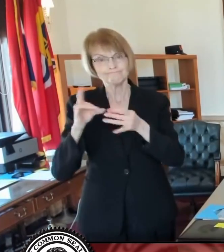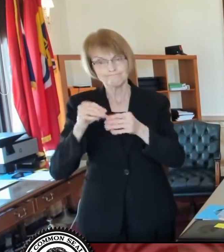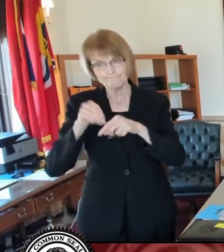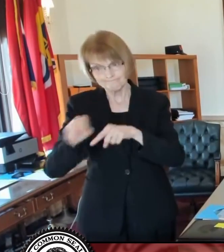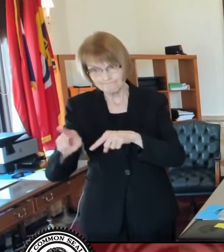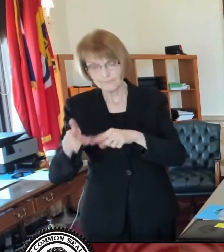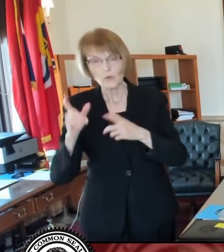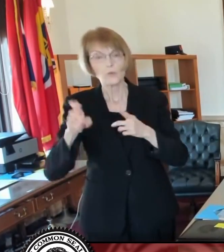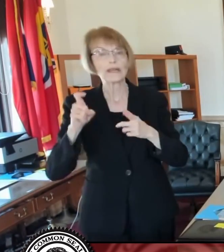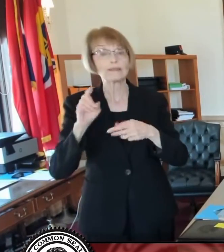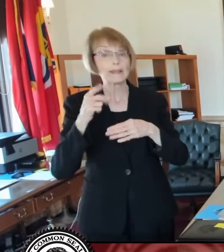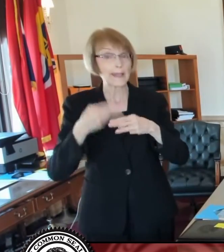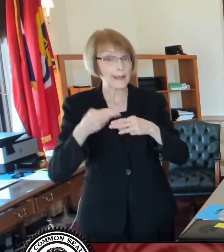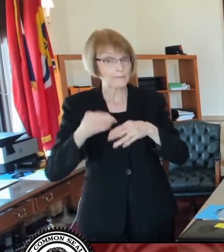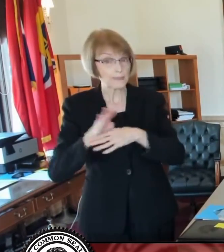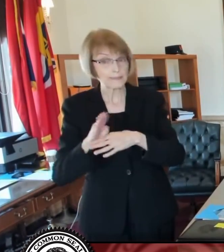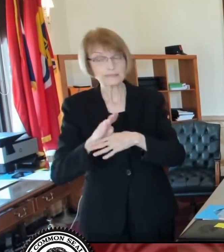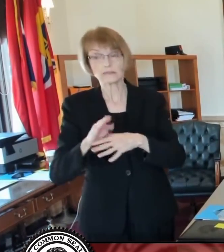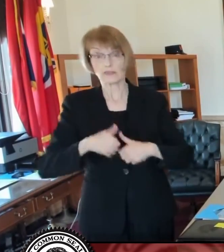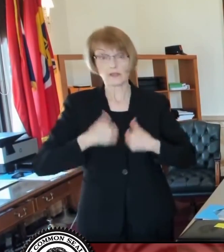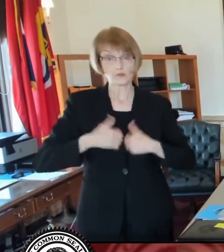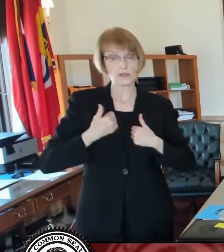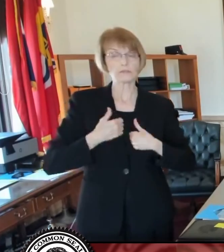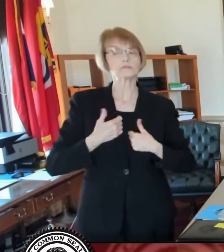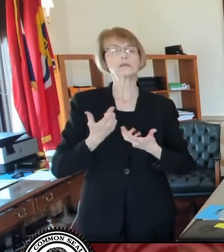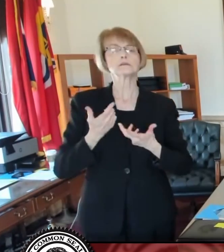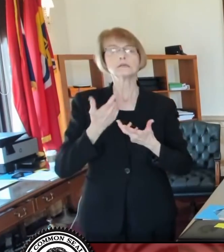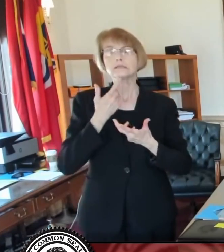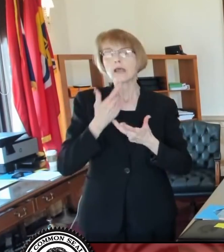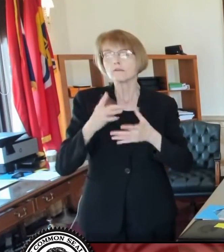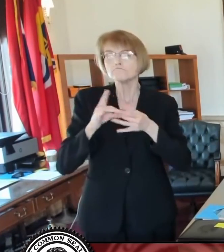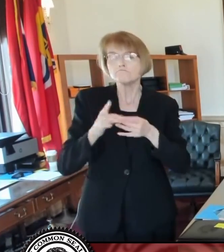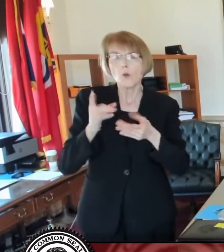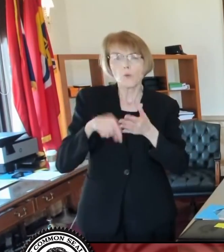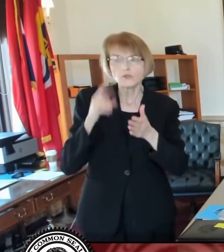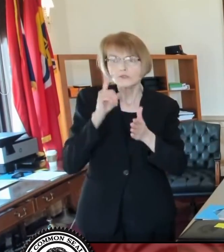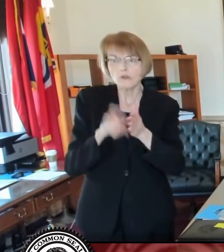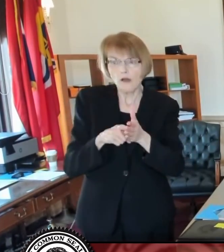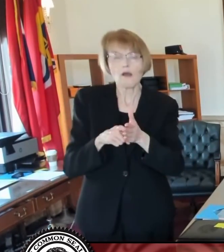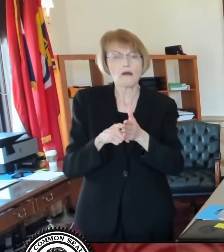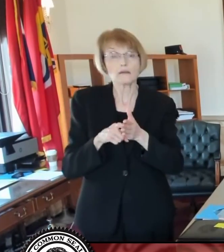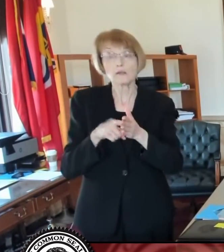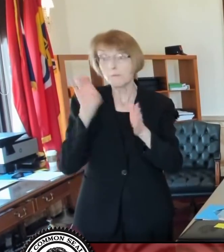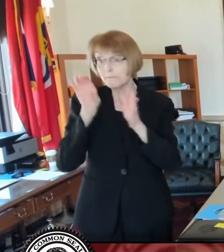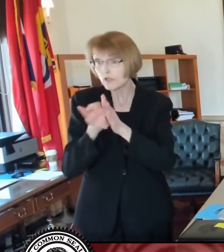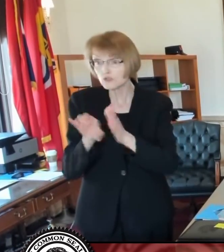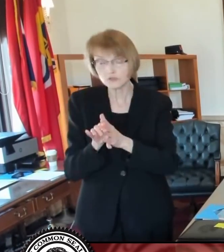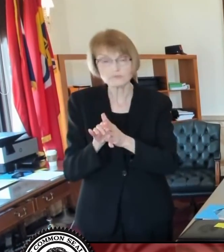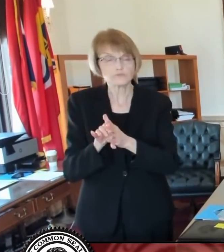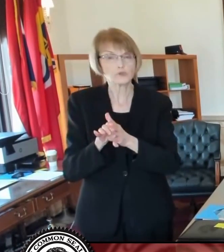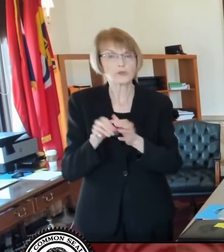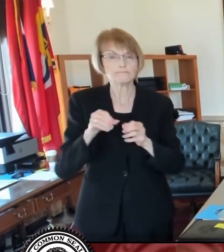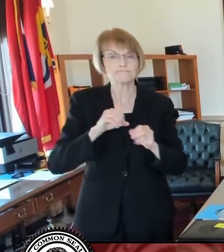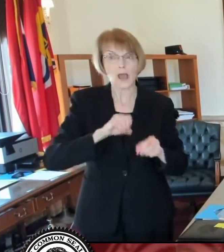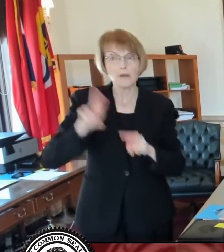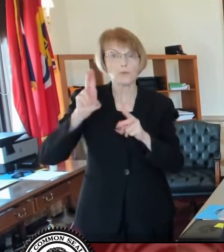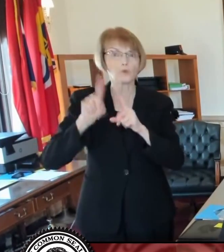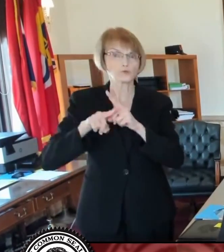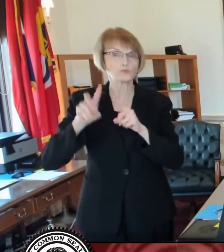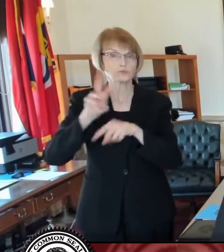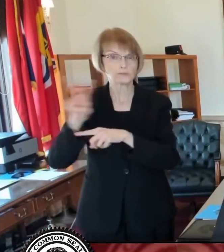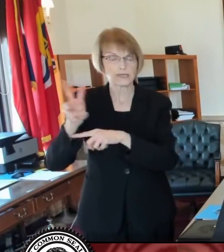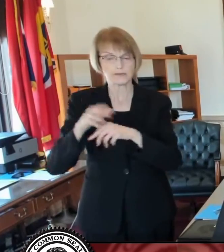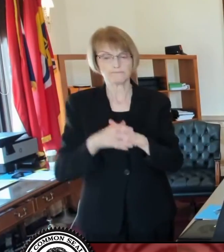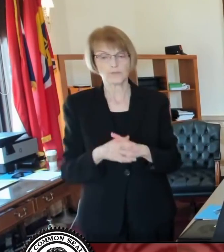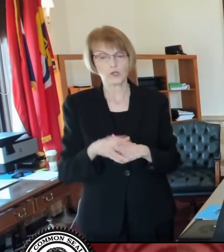address, what you observed. If you have pictures or something like that, you can upload them. We got a question from